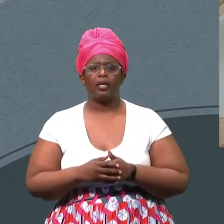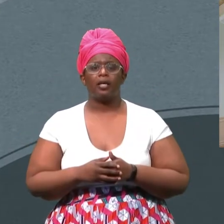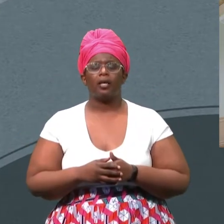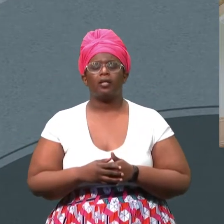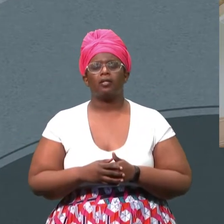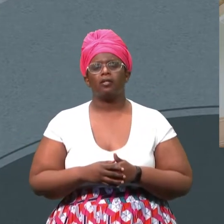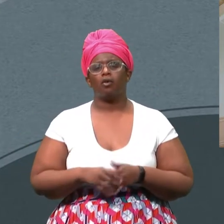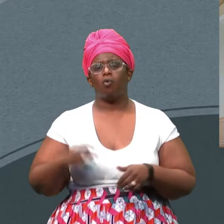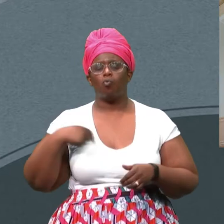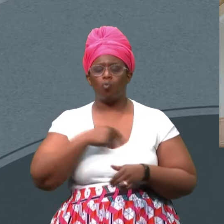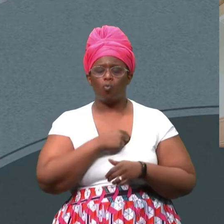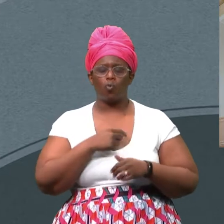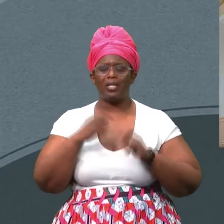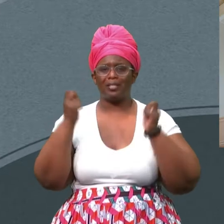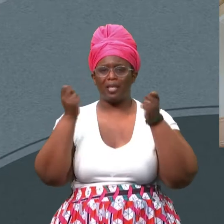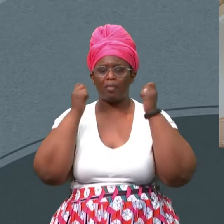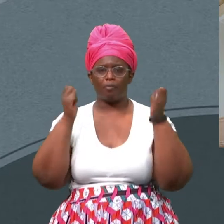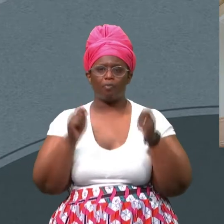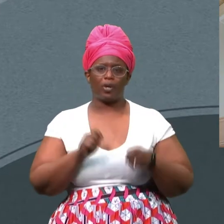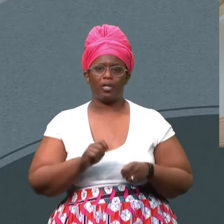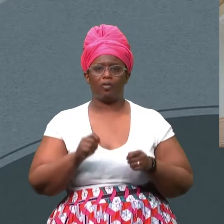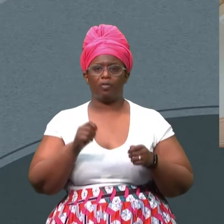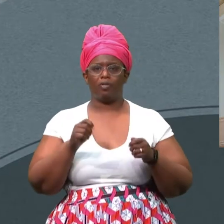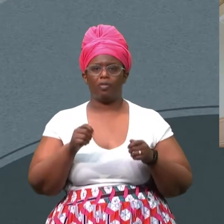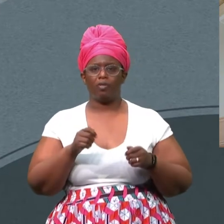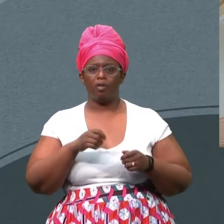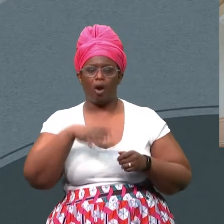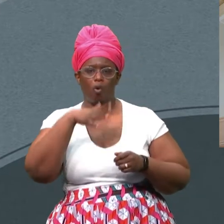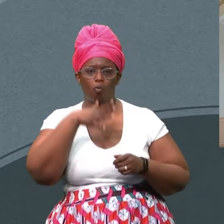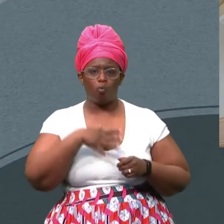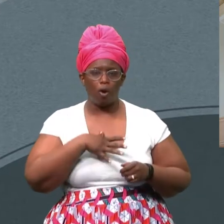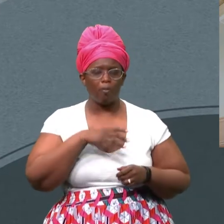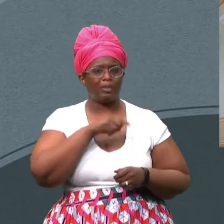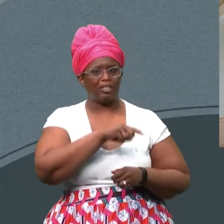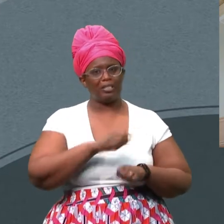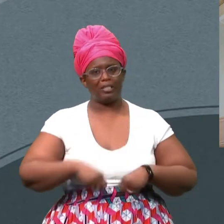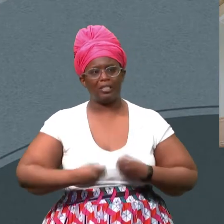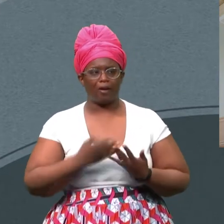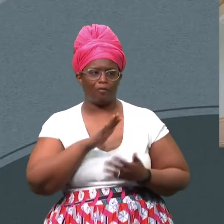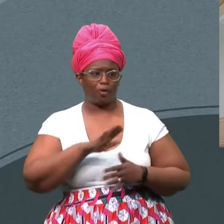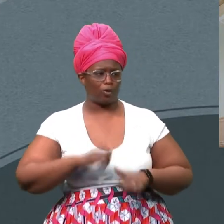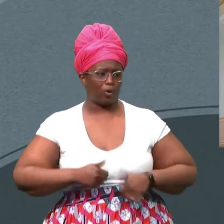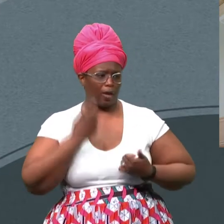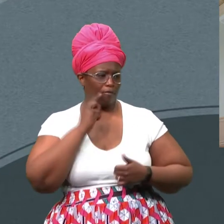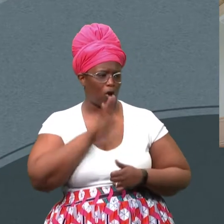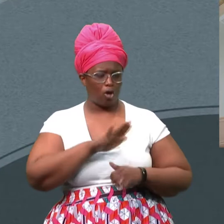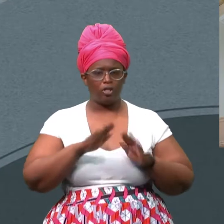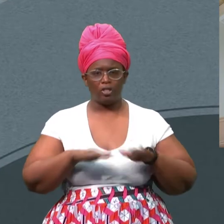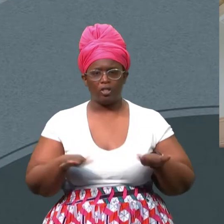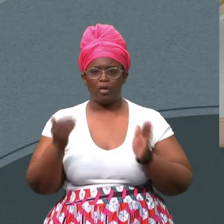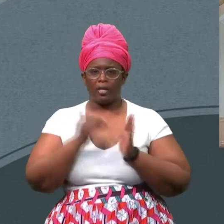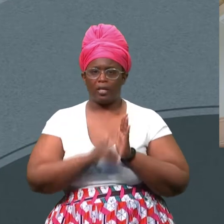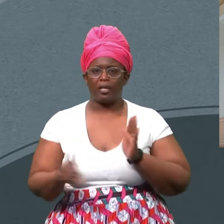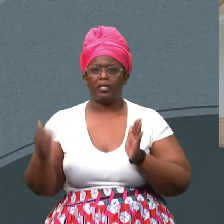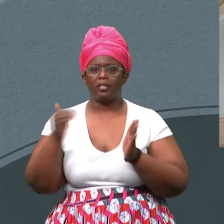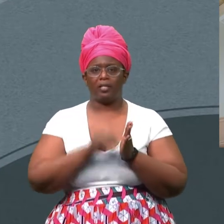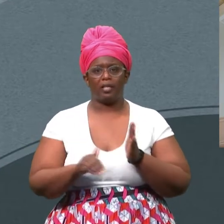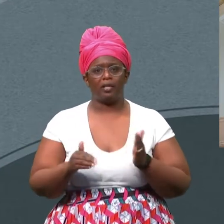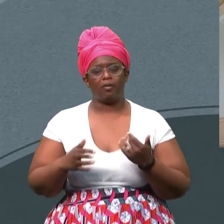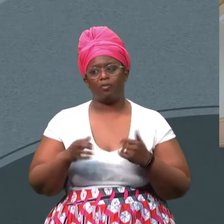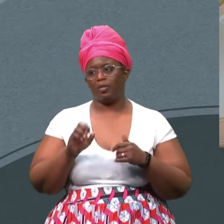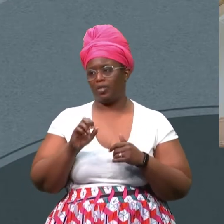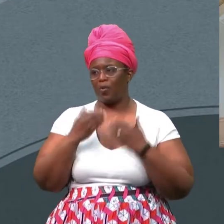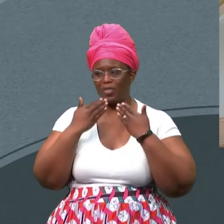that unselfishly gives herself to her children time and time again. Come on, somebody type in and shout out, thank you,